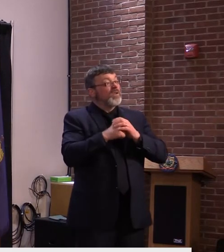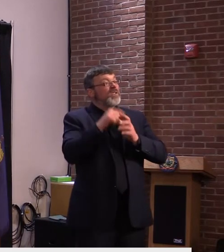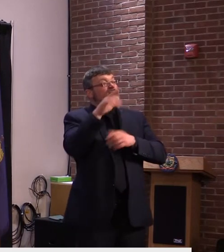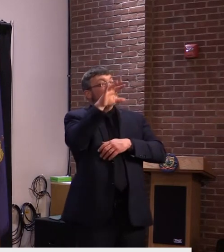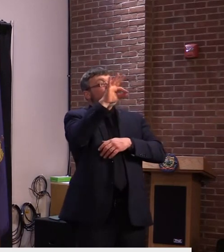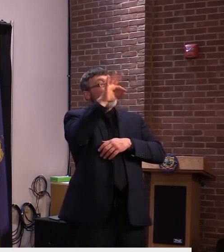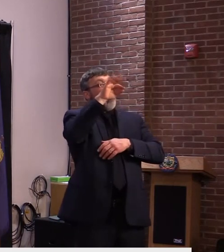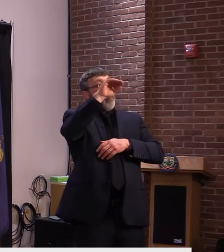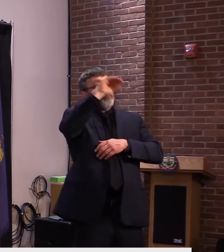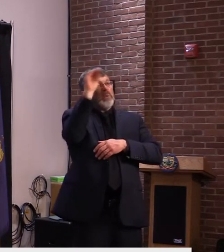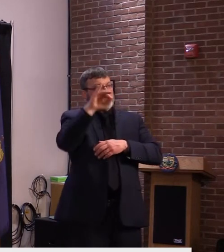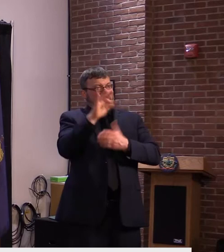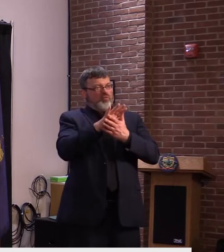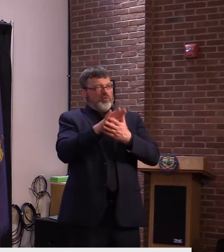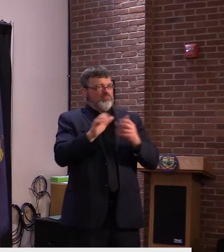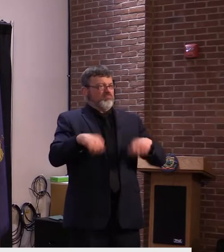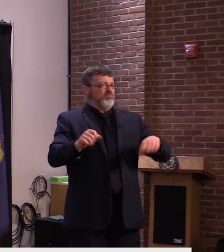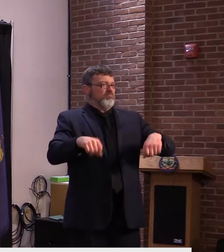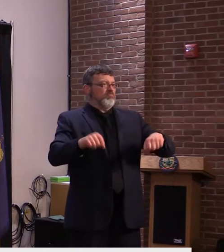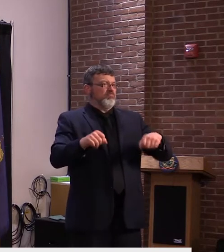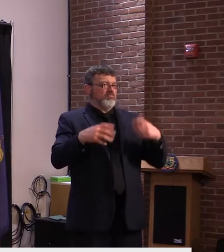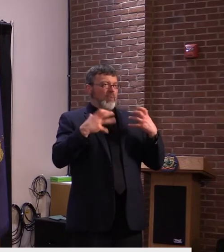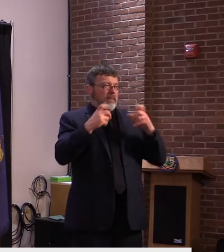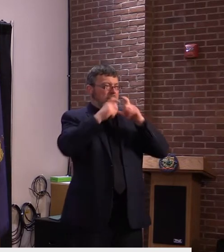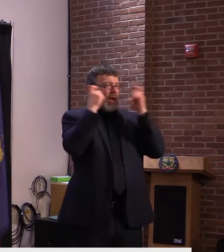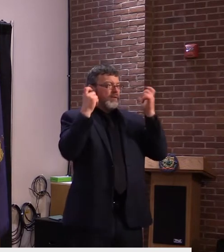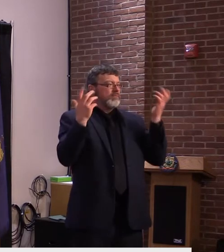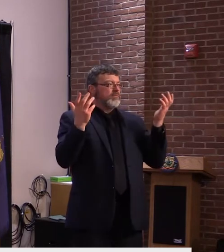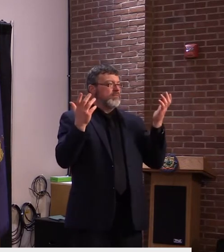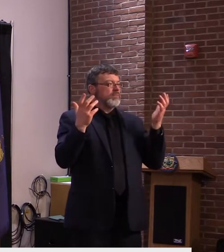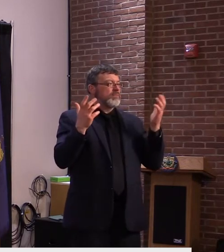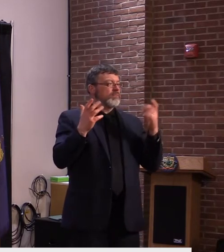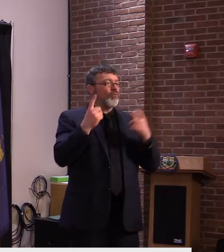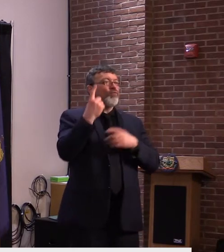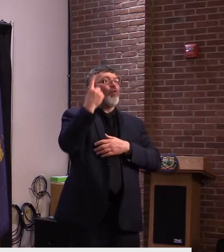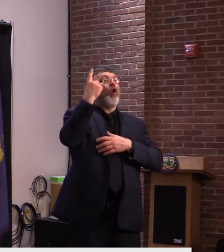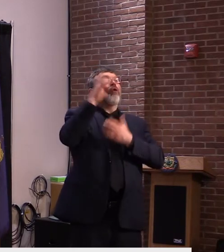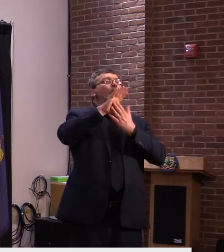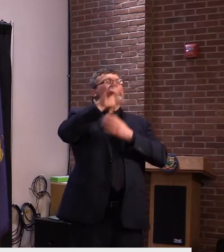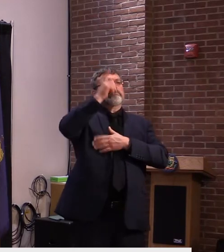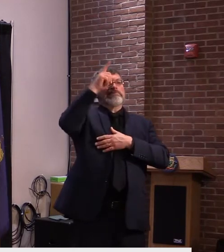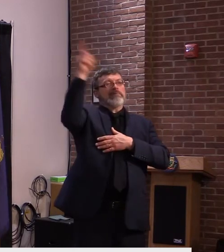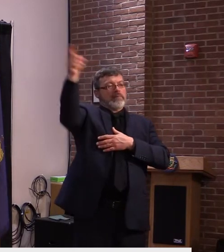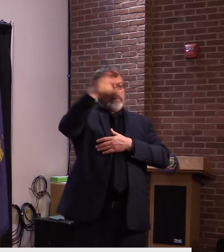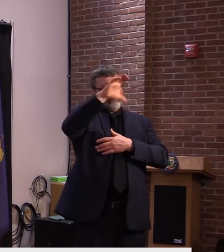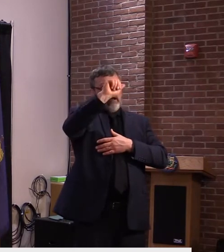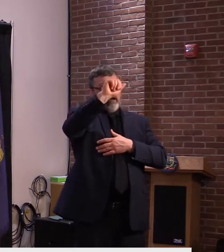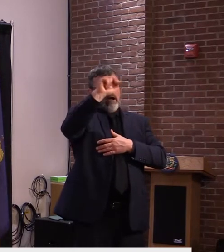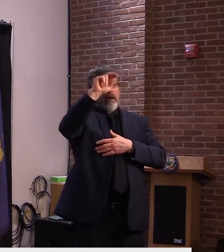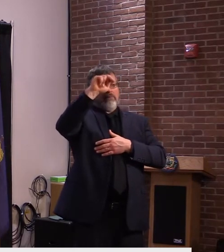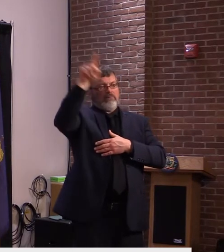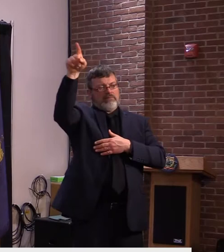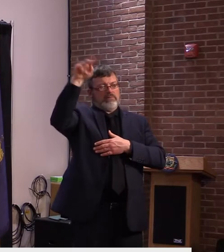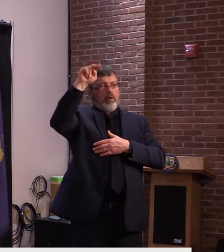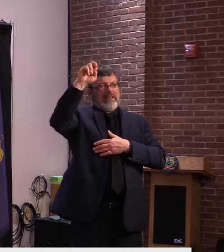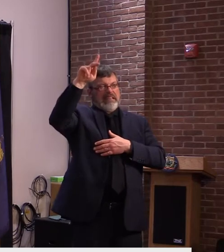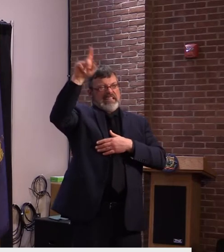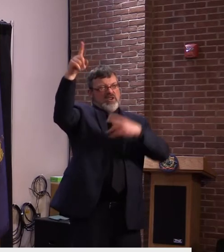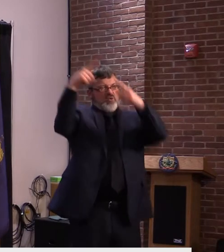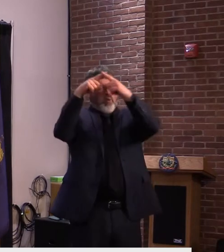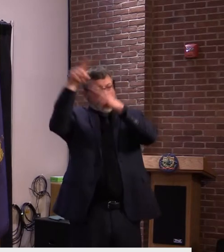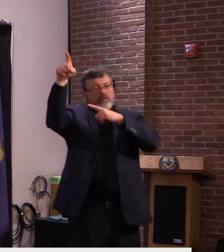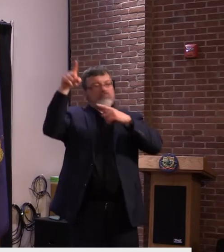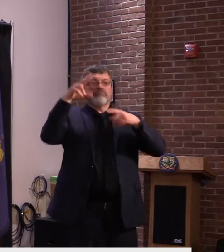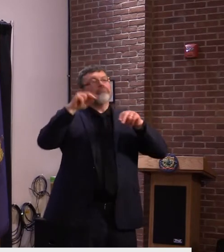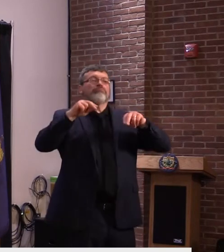have adopted that. So we'll provide more guidance by the 28th, and it's up to them whether they want to follow